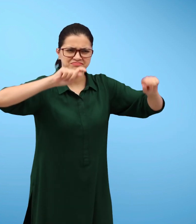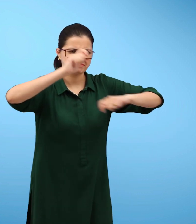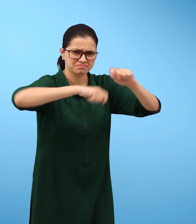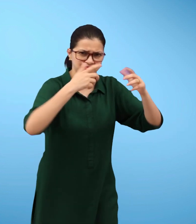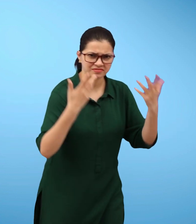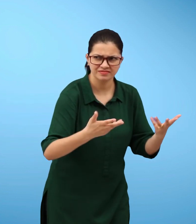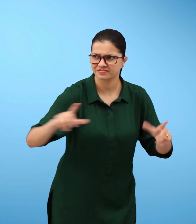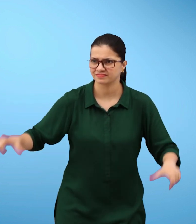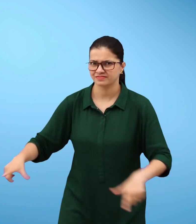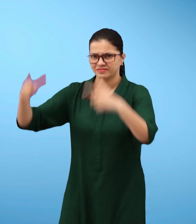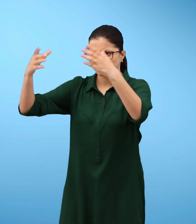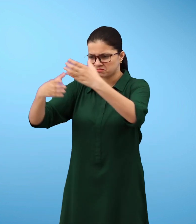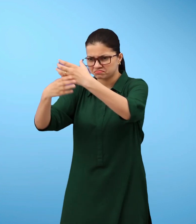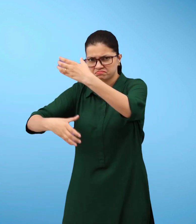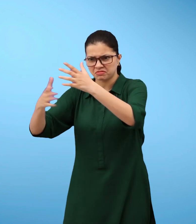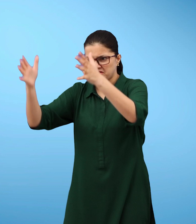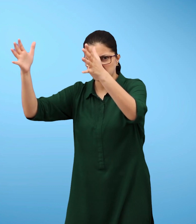and the bark of trees,